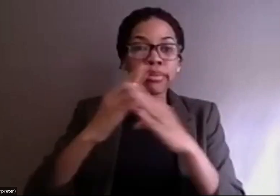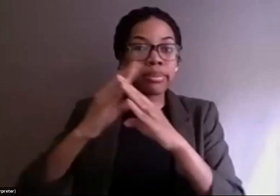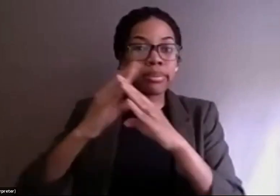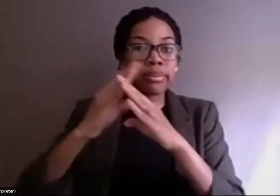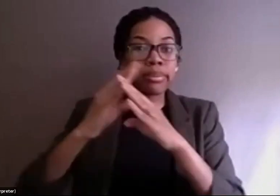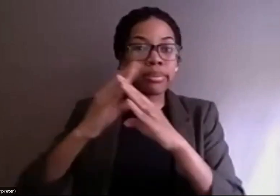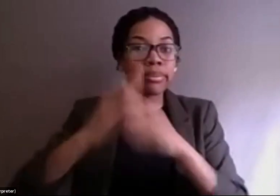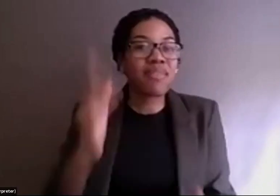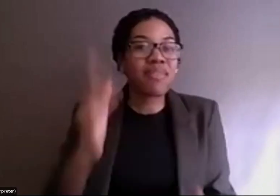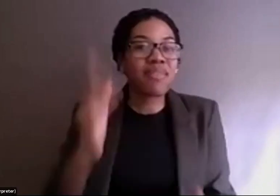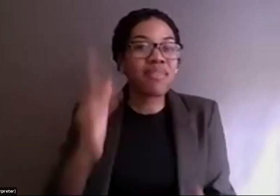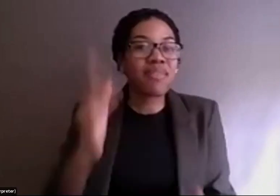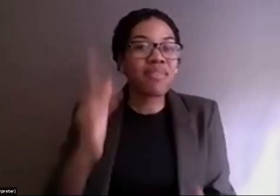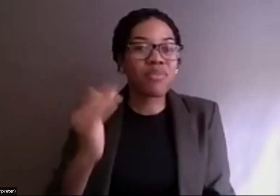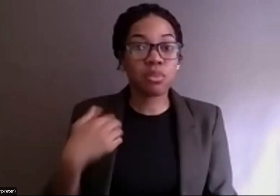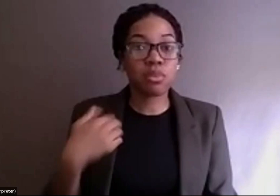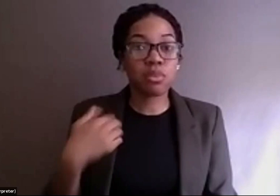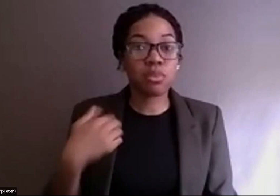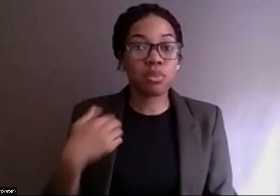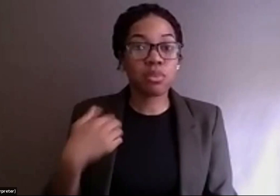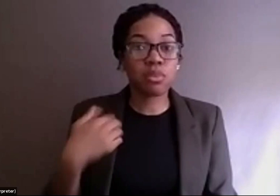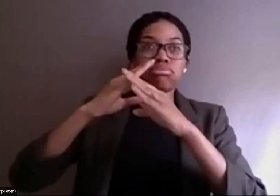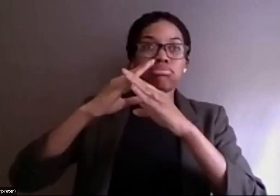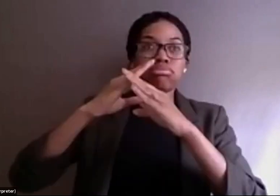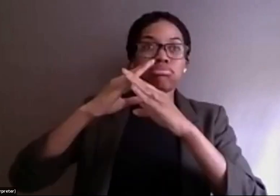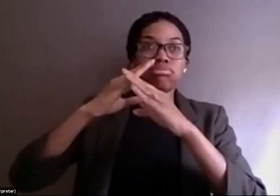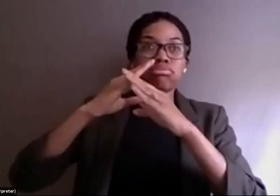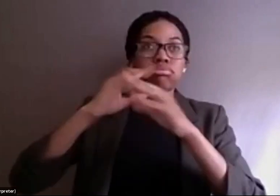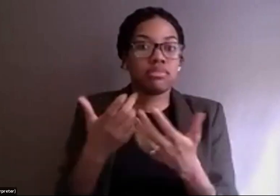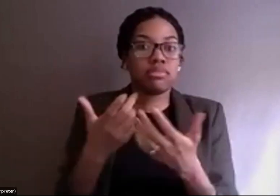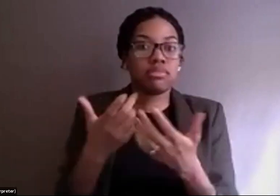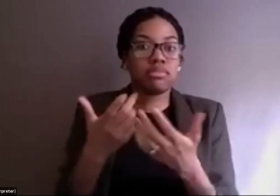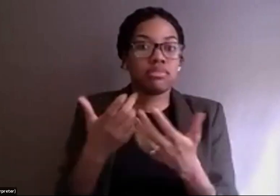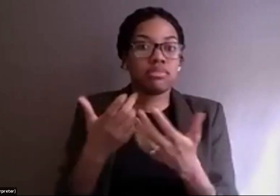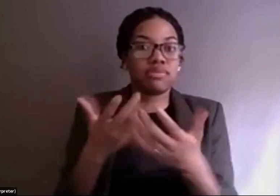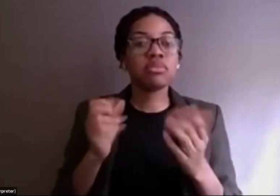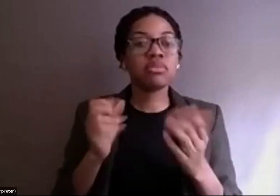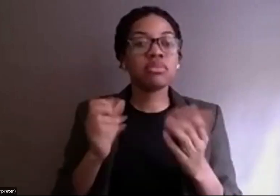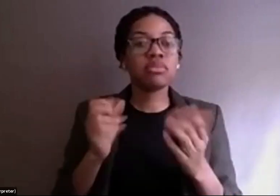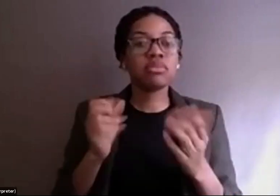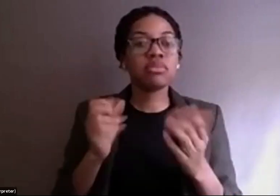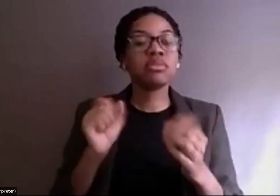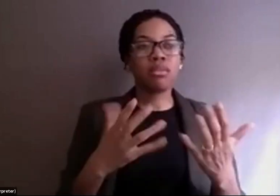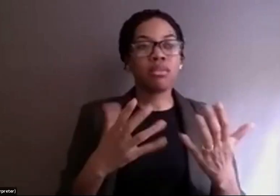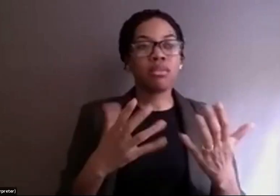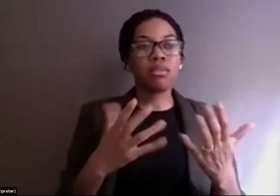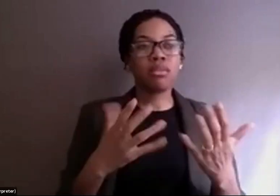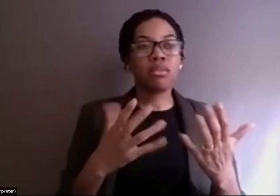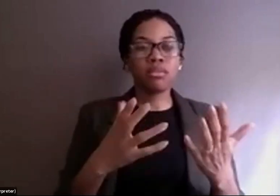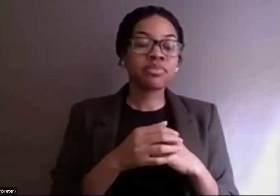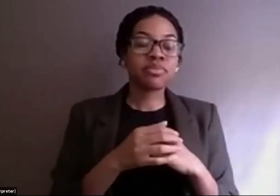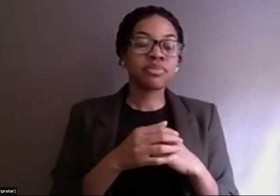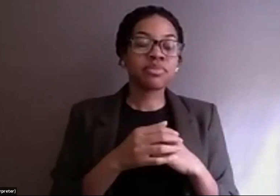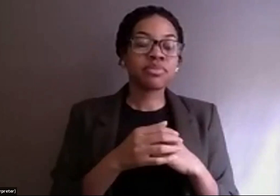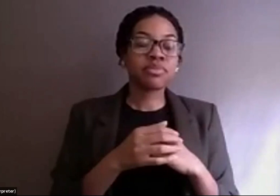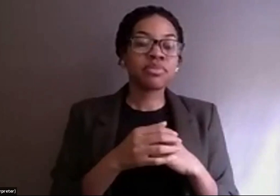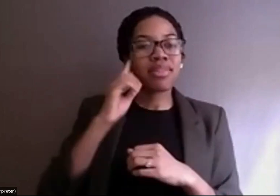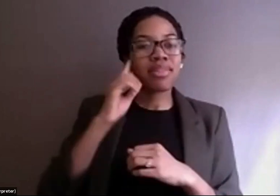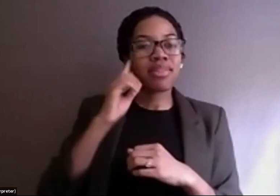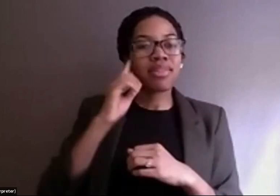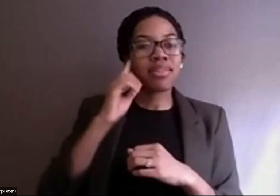system. You don't know. So I think what EYES does is it talks about regular people. It talks about all the folks who were in the